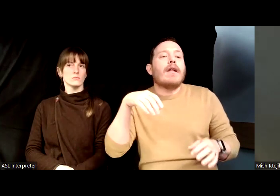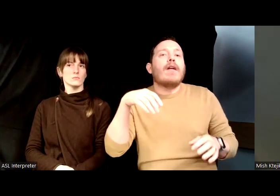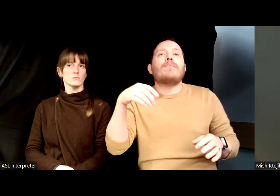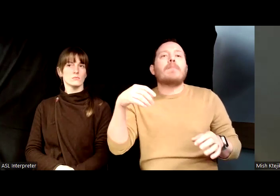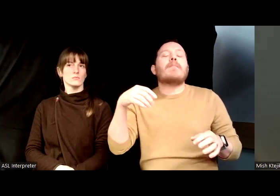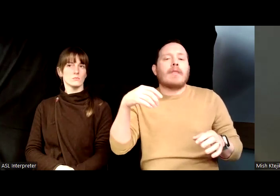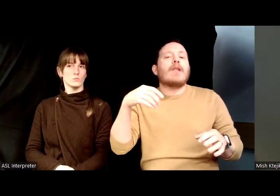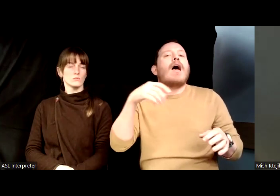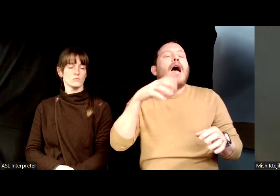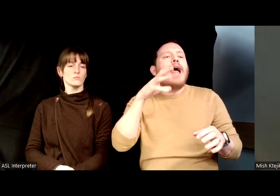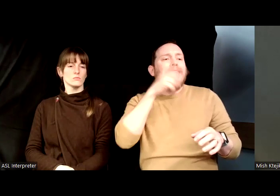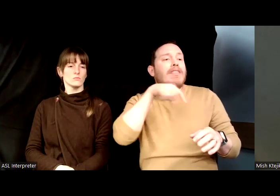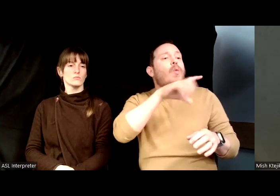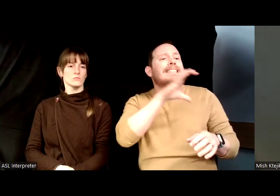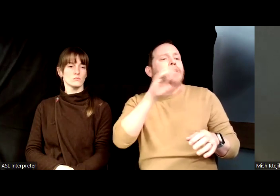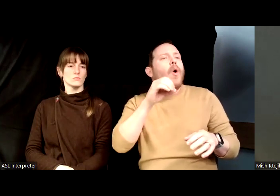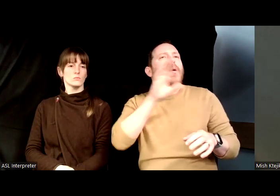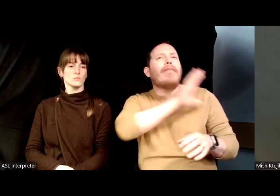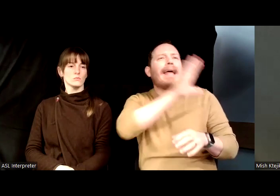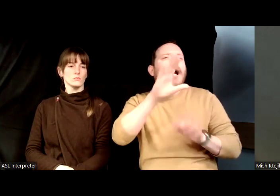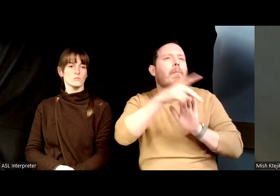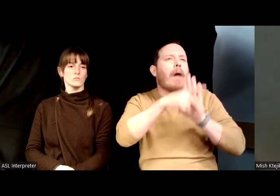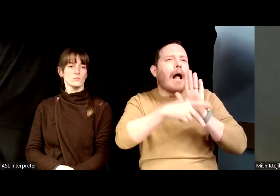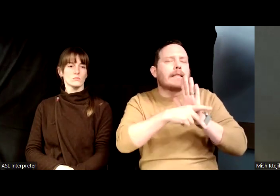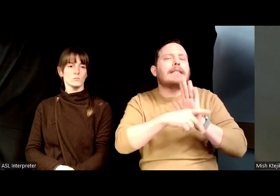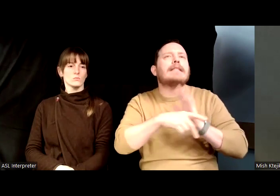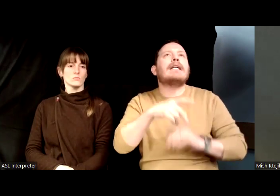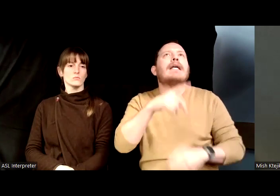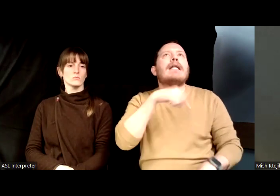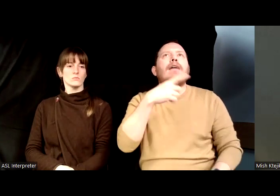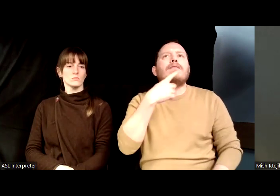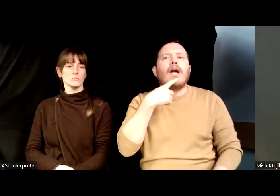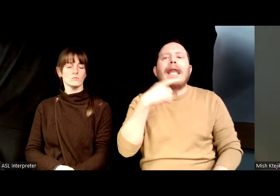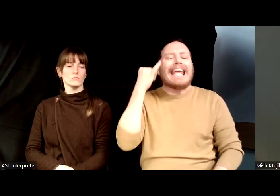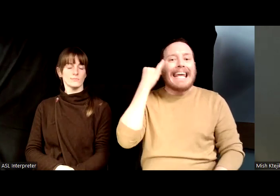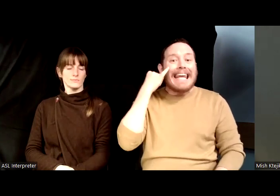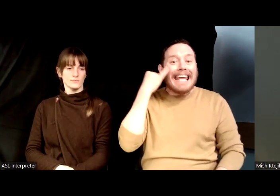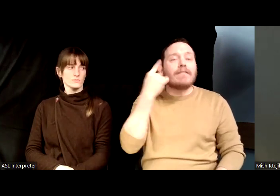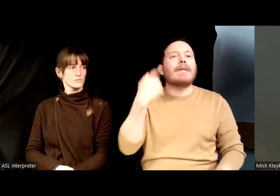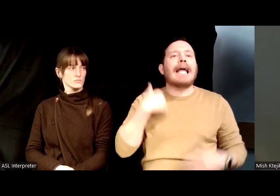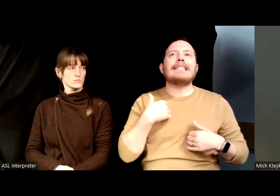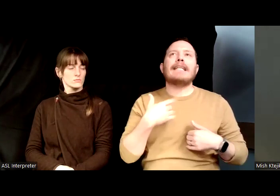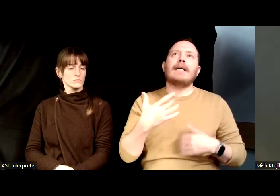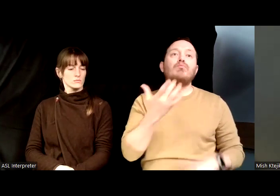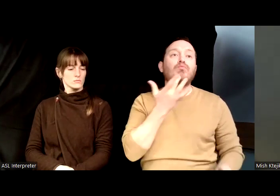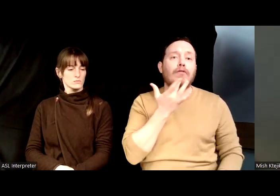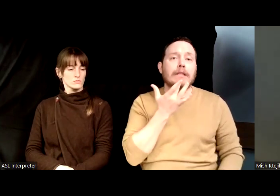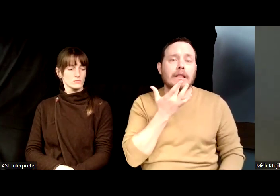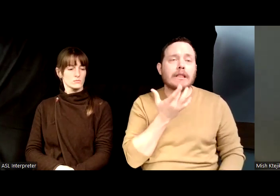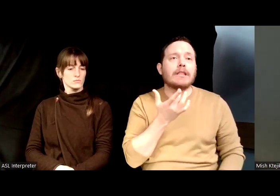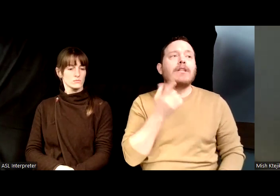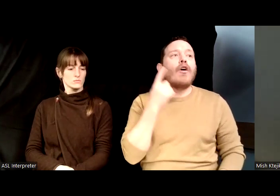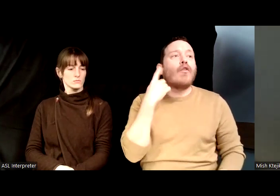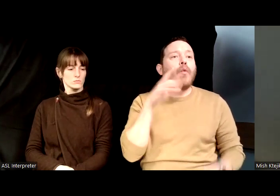discussion that's involved with the CCO. So the CCO, their policy, it says if